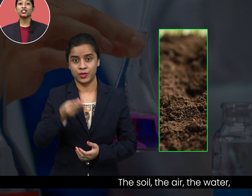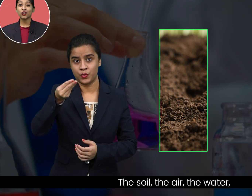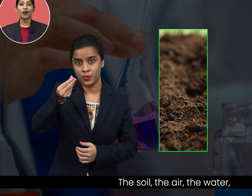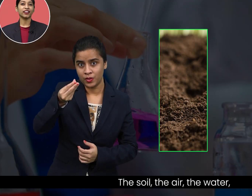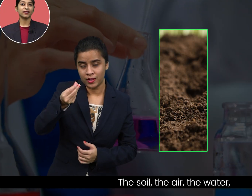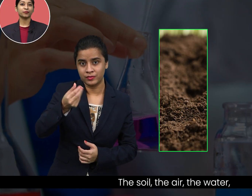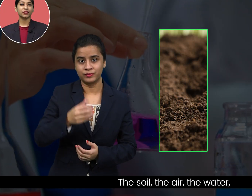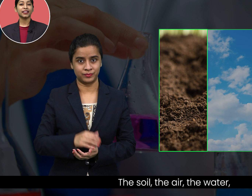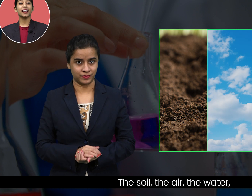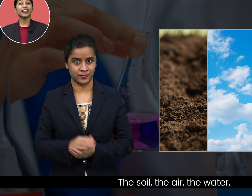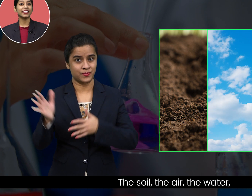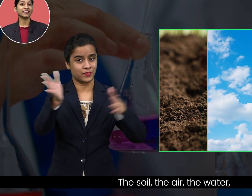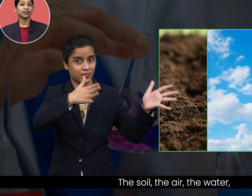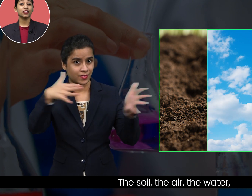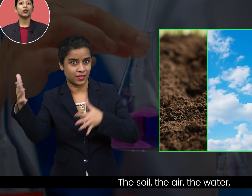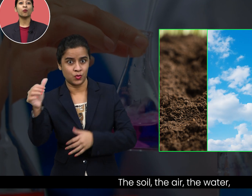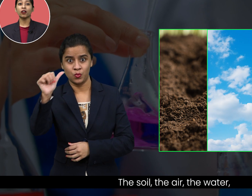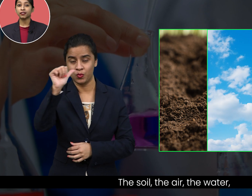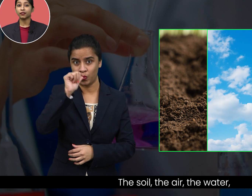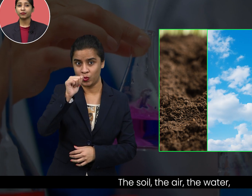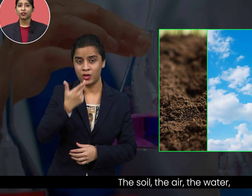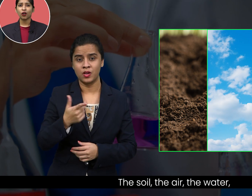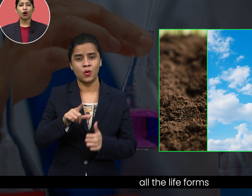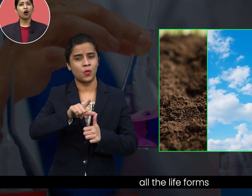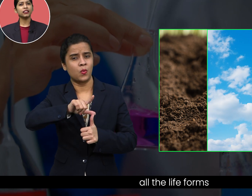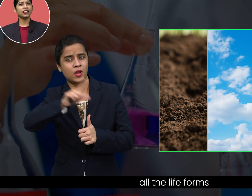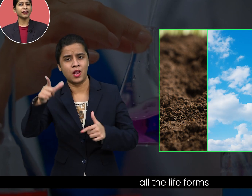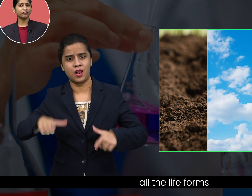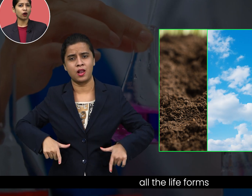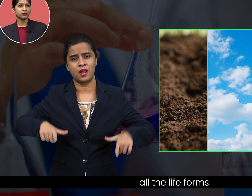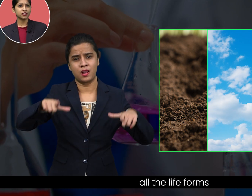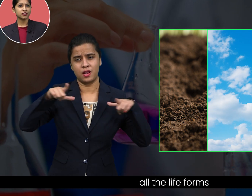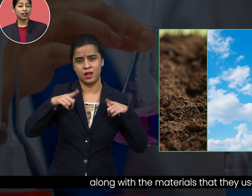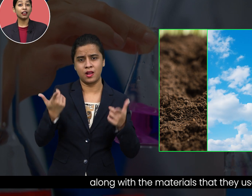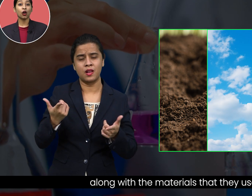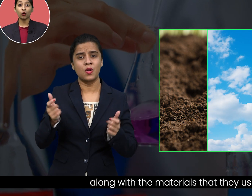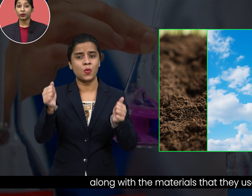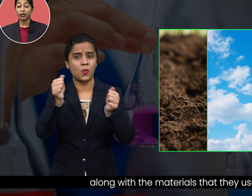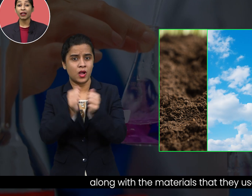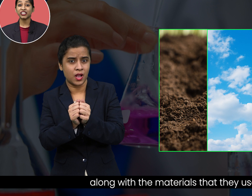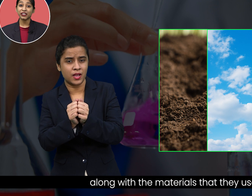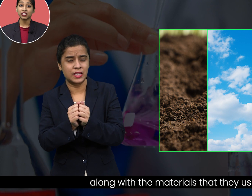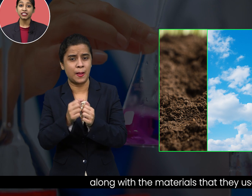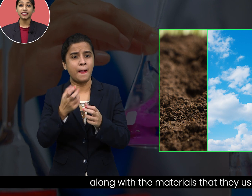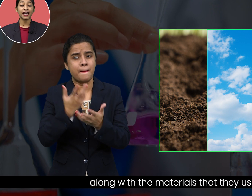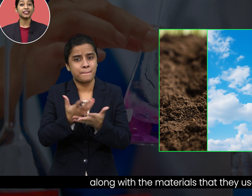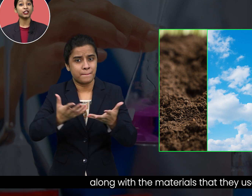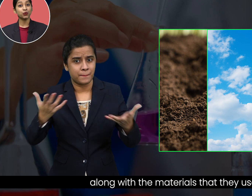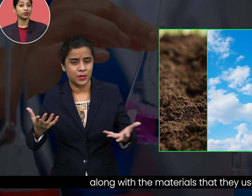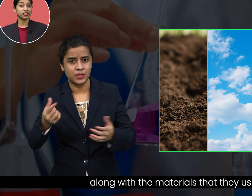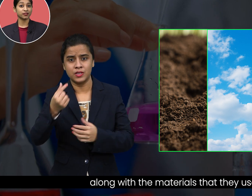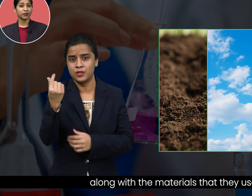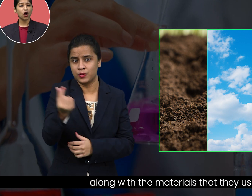The soil, the air, the water, all the life forms, along with the materials